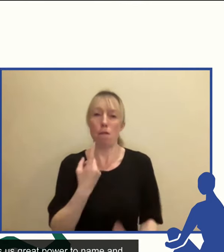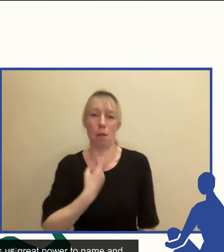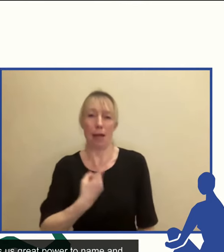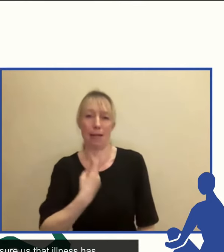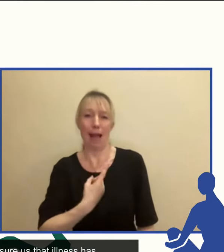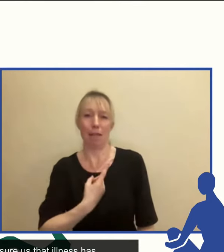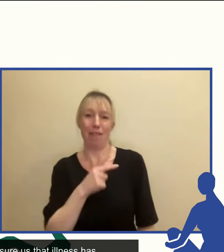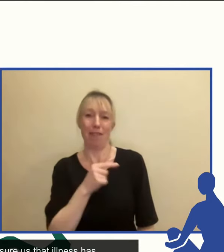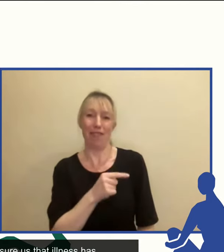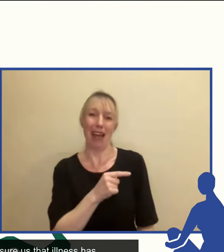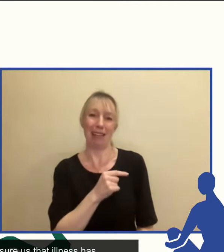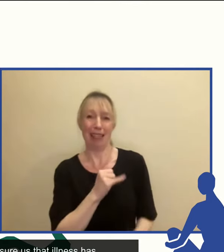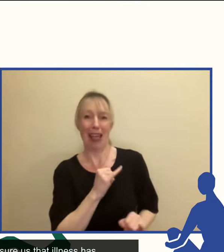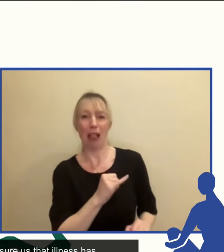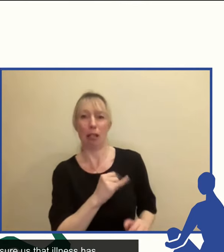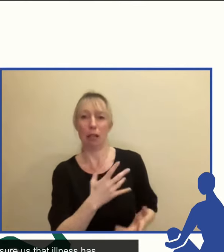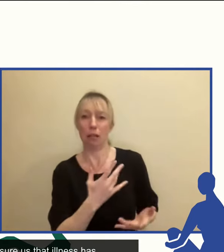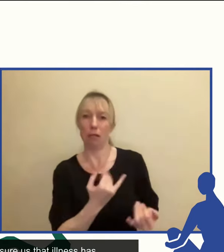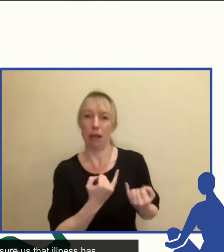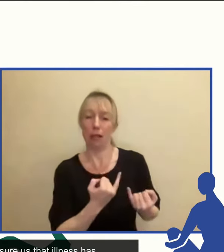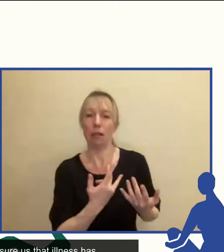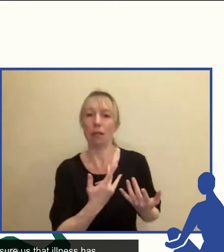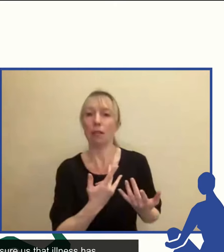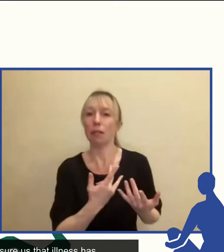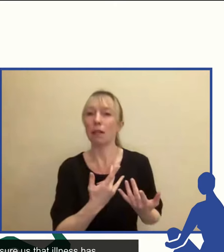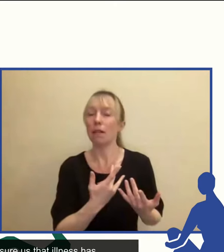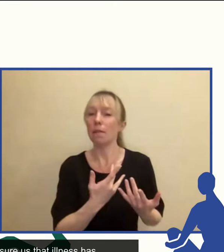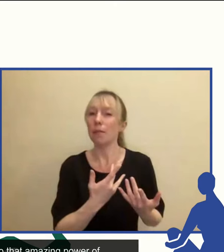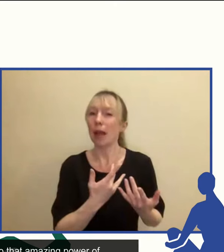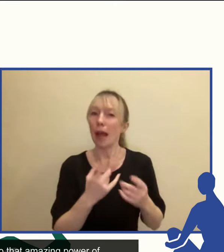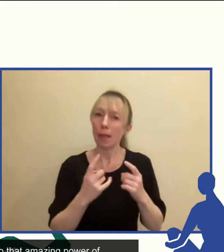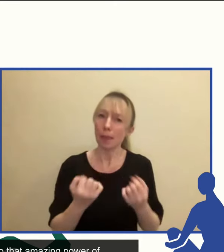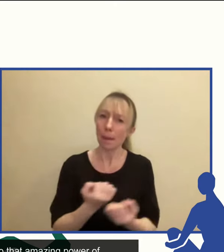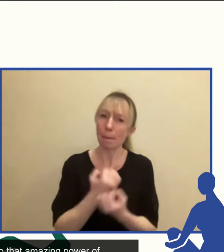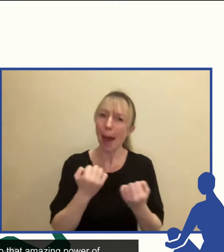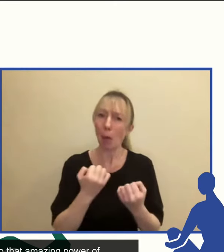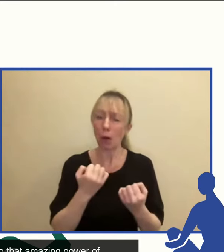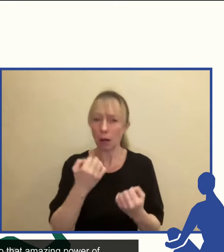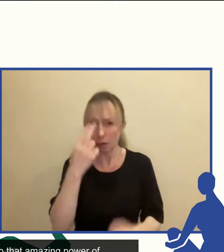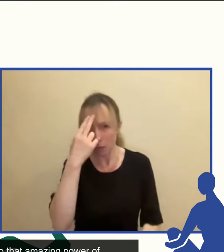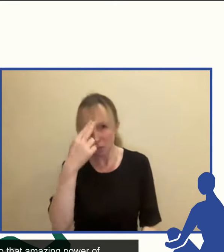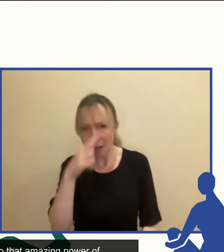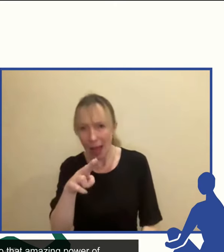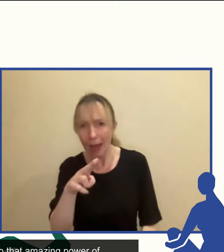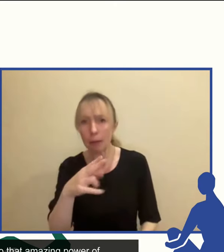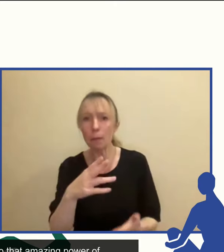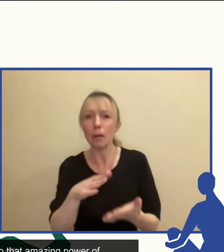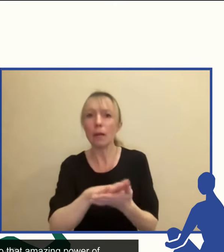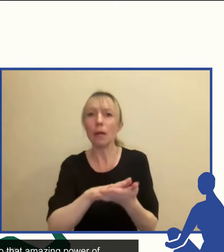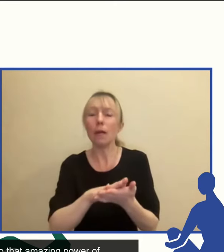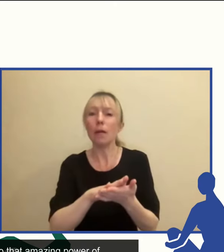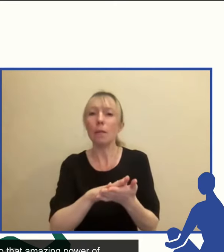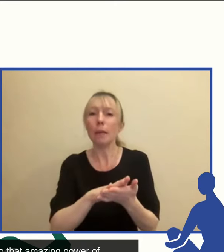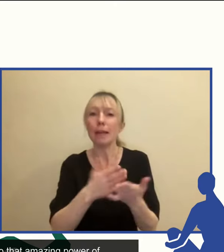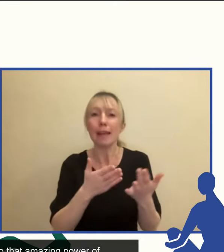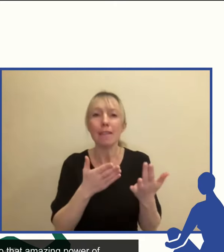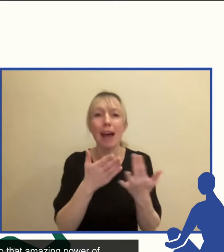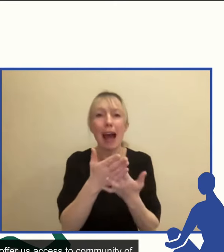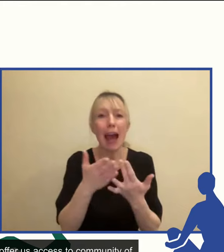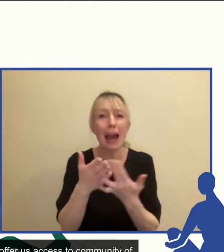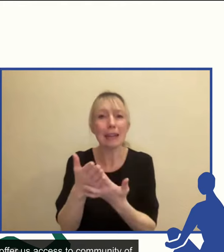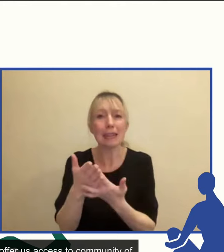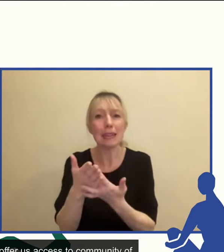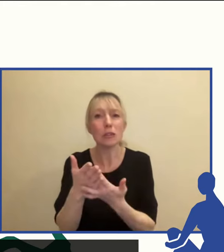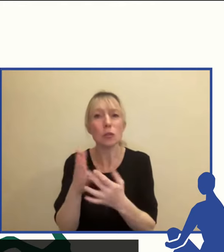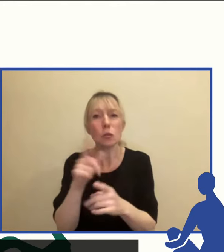that amazing power of medicine just to name illness can offer us access to a community of others. But it's